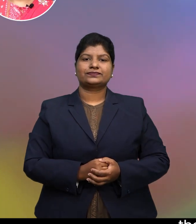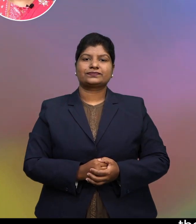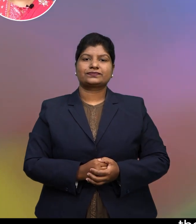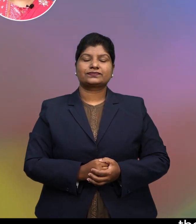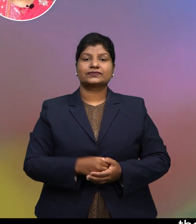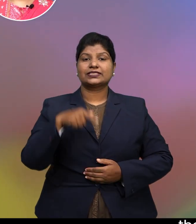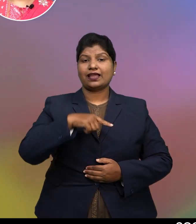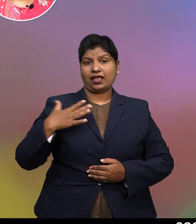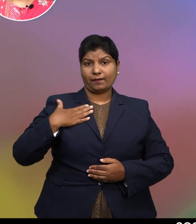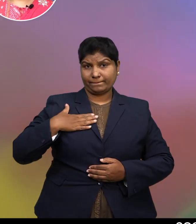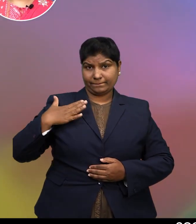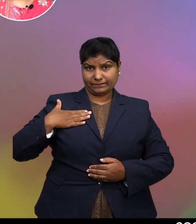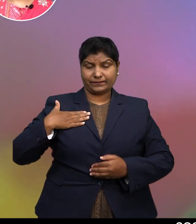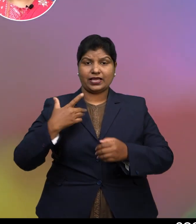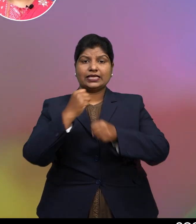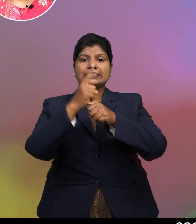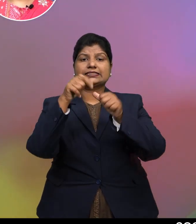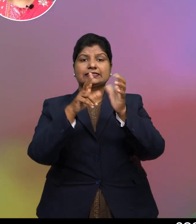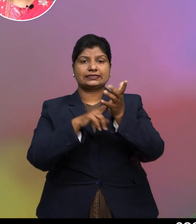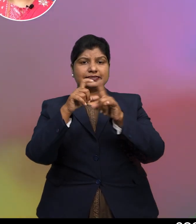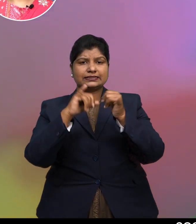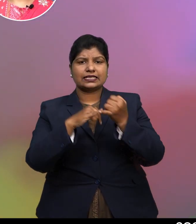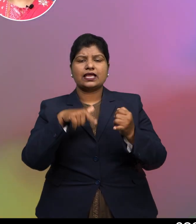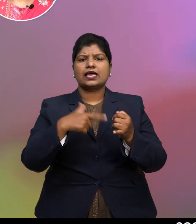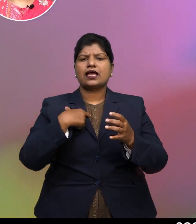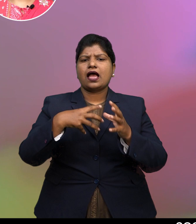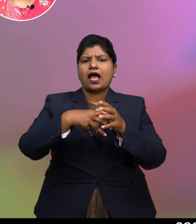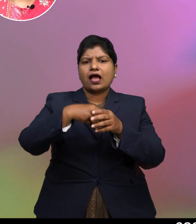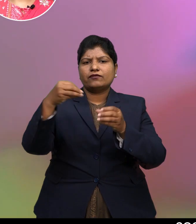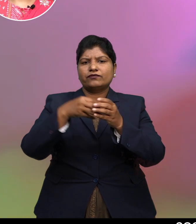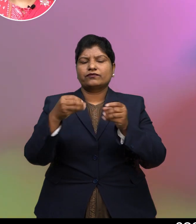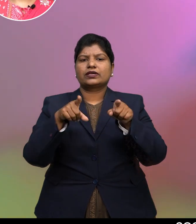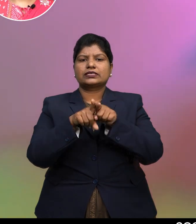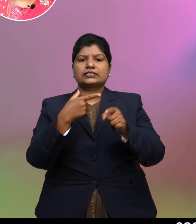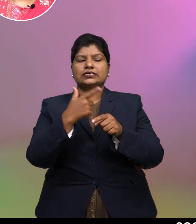the mammary glands secrete only colostrum.